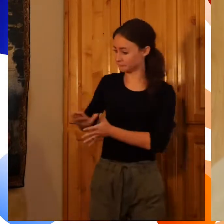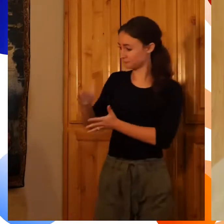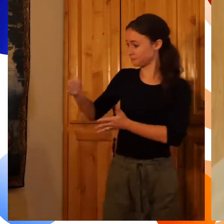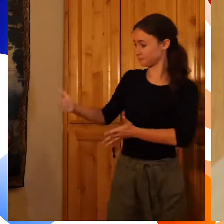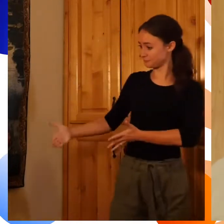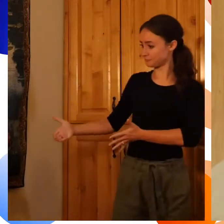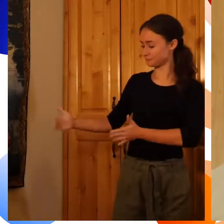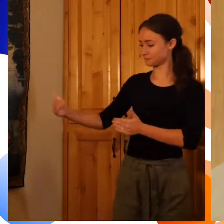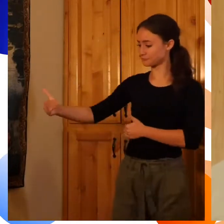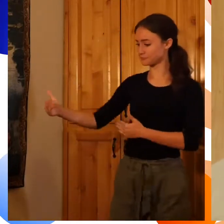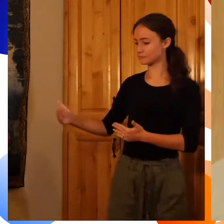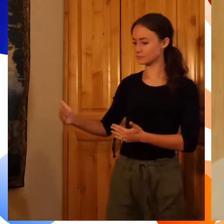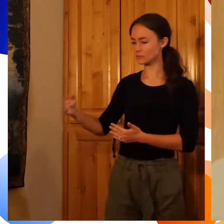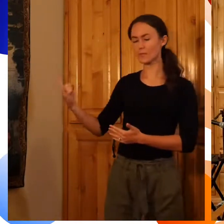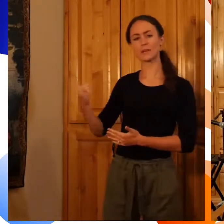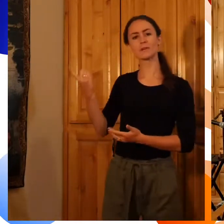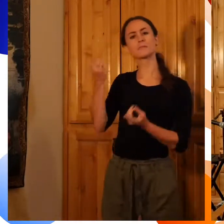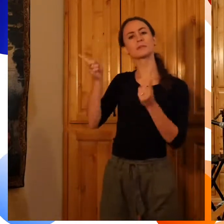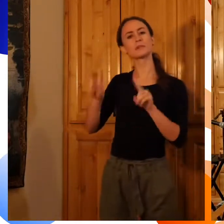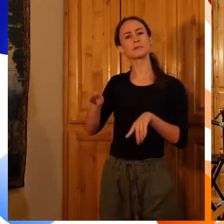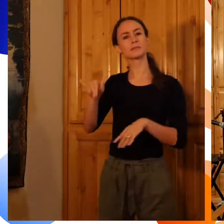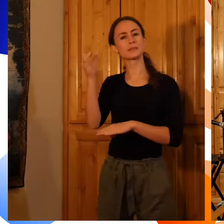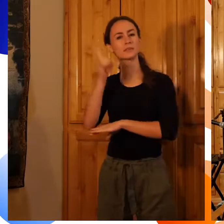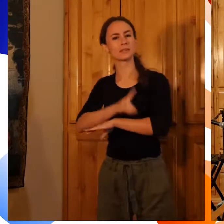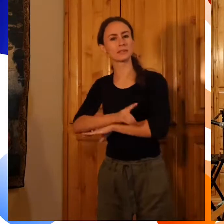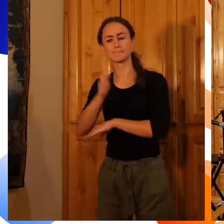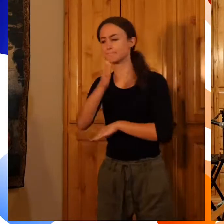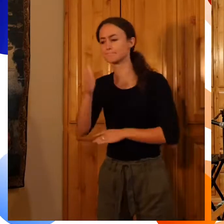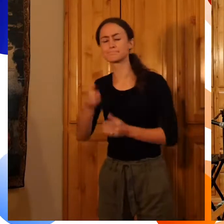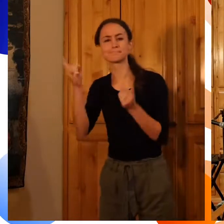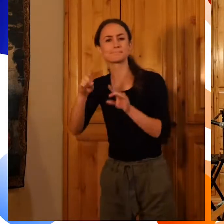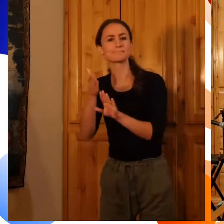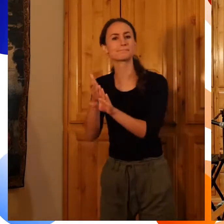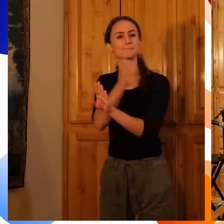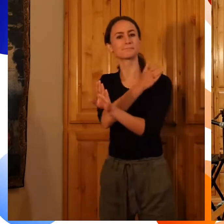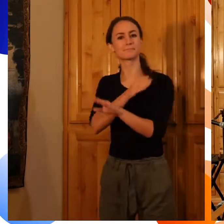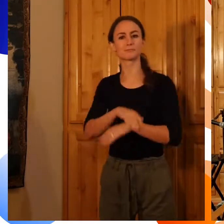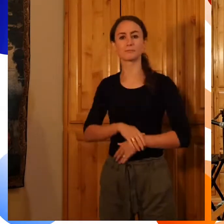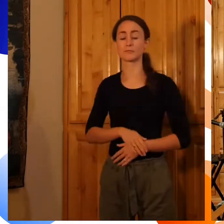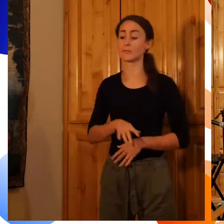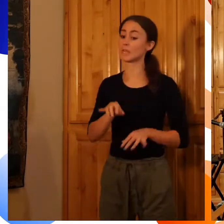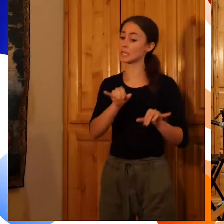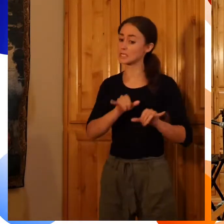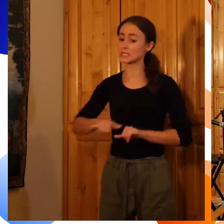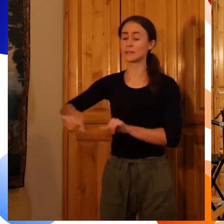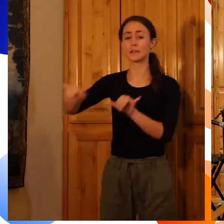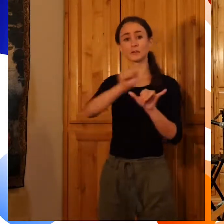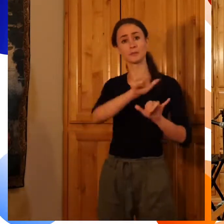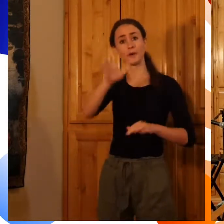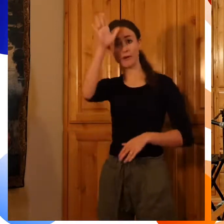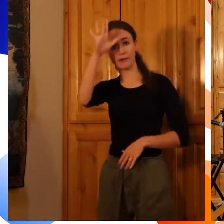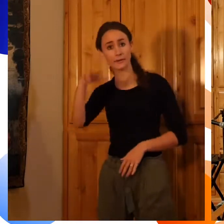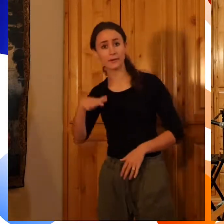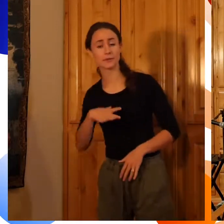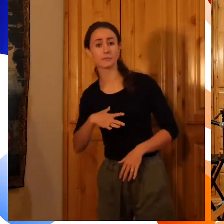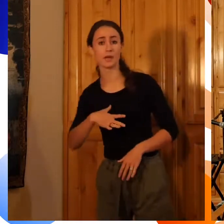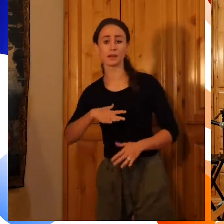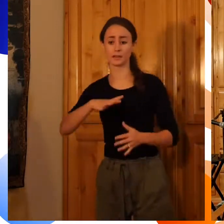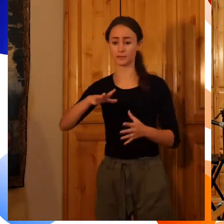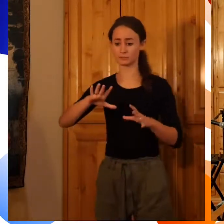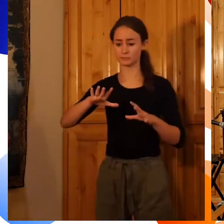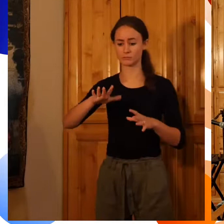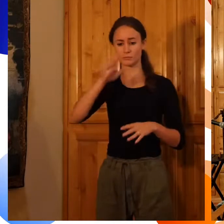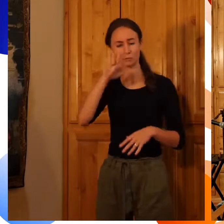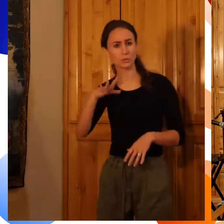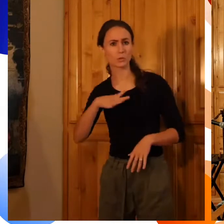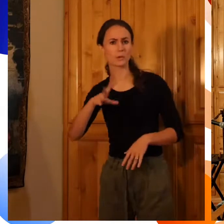never happened to him before. Why, all the men and women of Lambfell Moor surrounded Donald's cart, and they